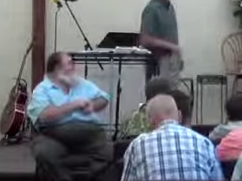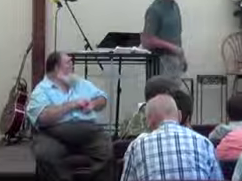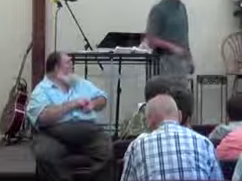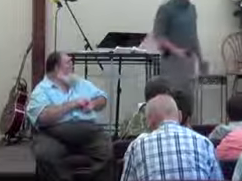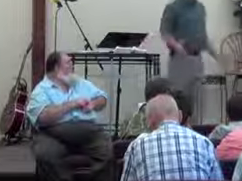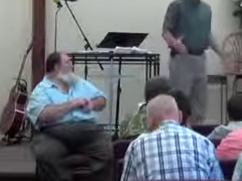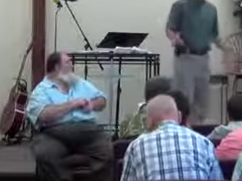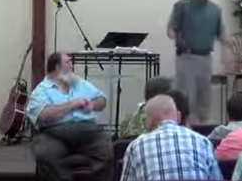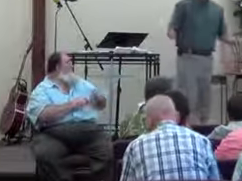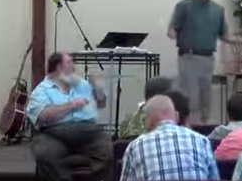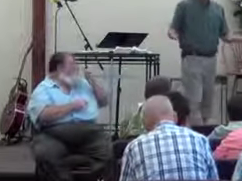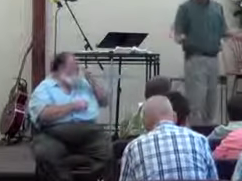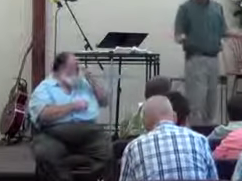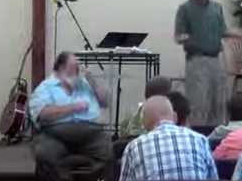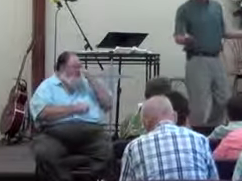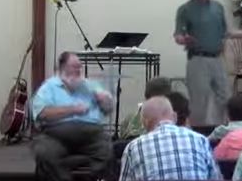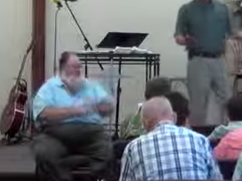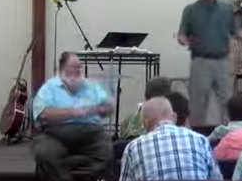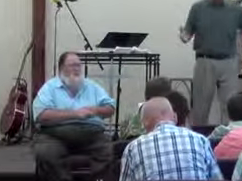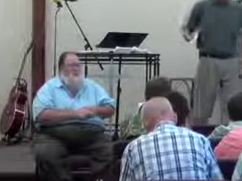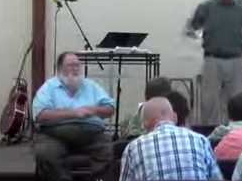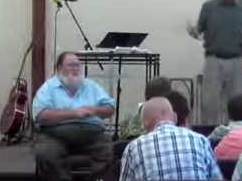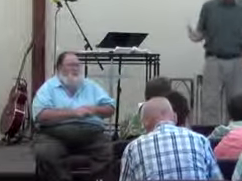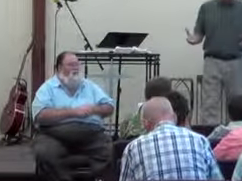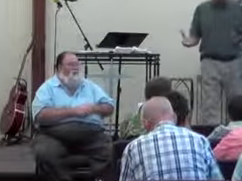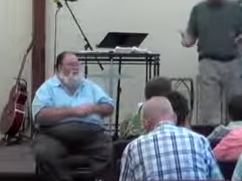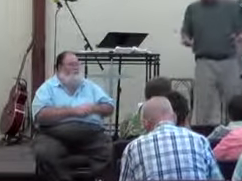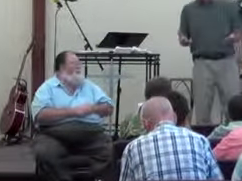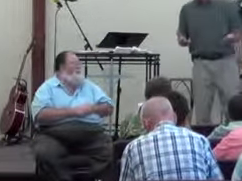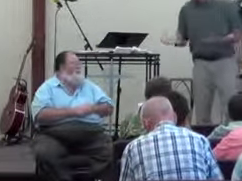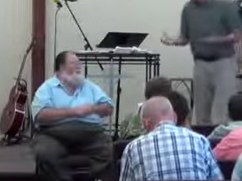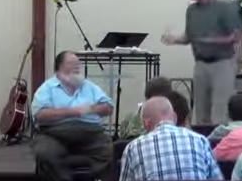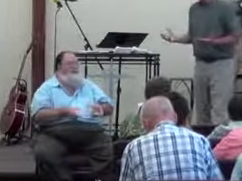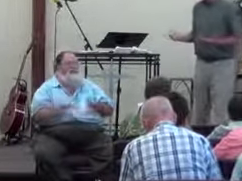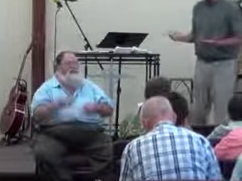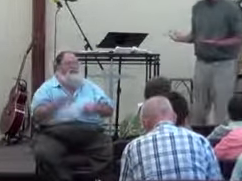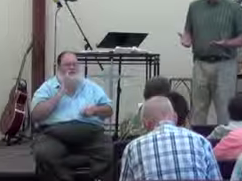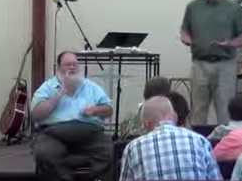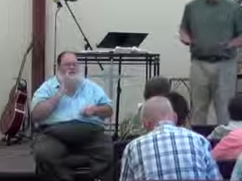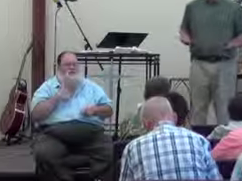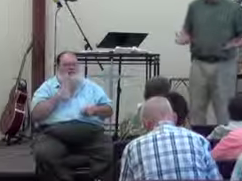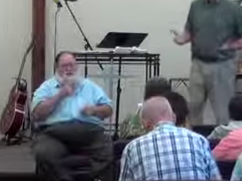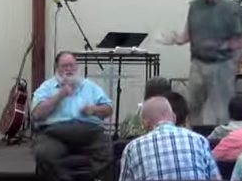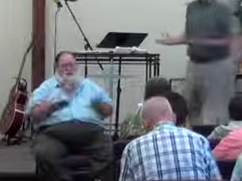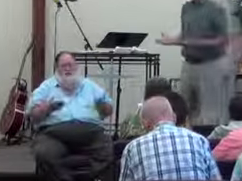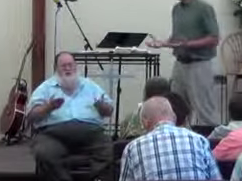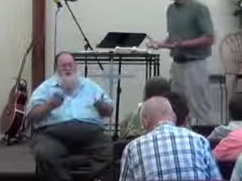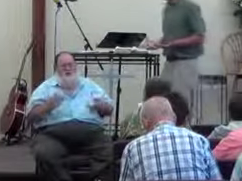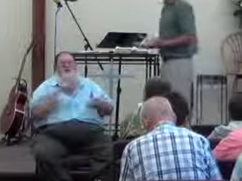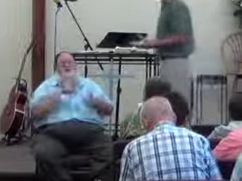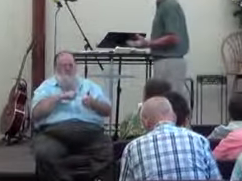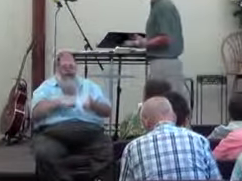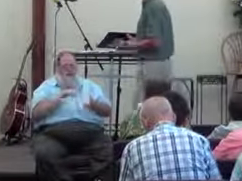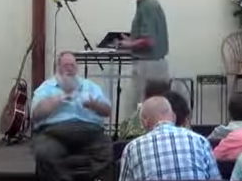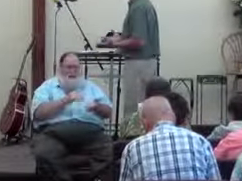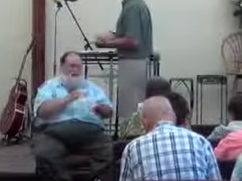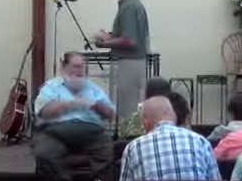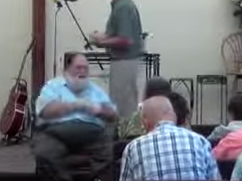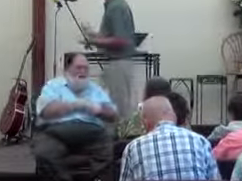And this is, it seems like, as a preacher, I'm going to tell you things that you guys have read time and time